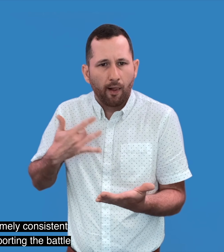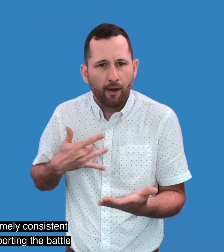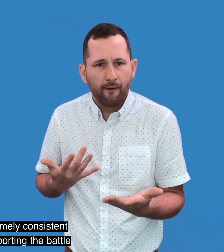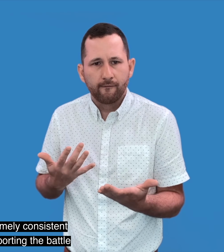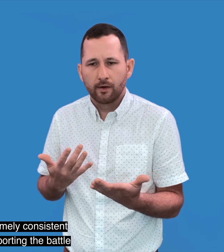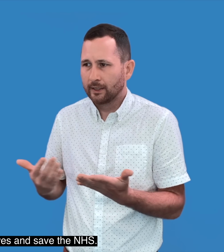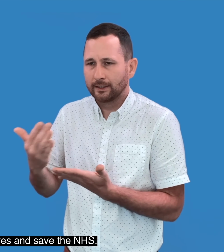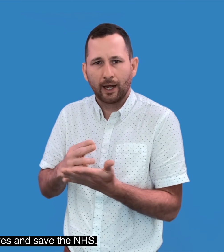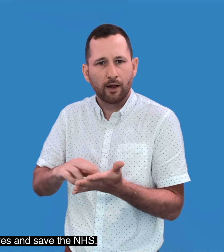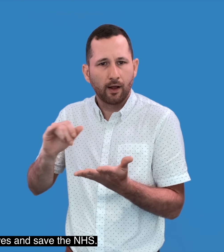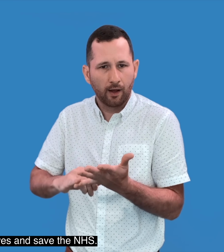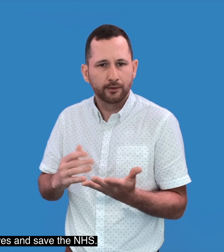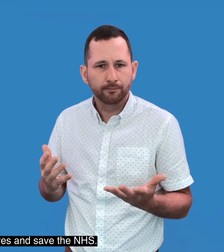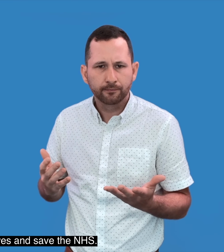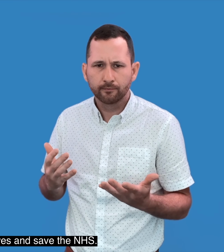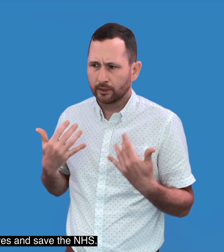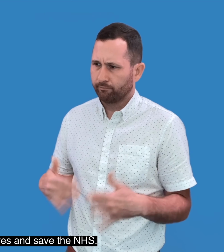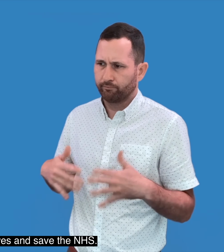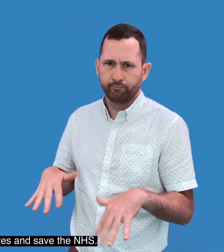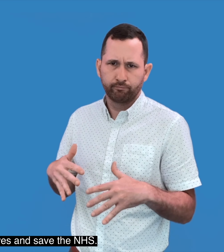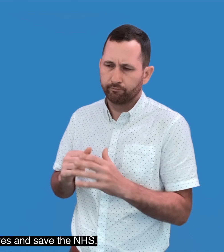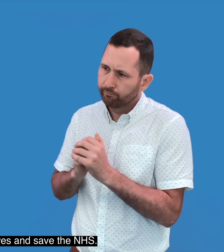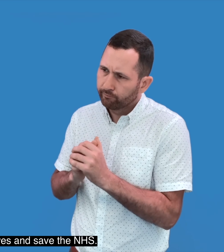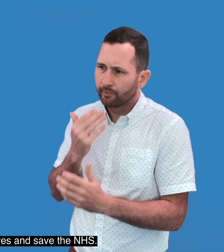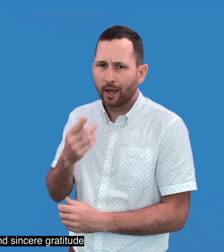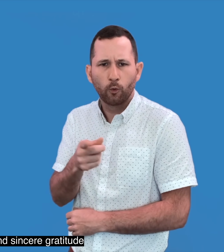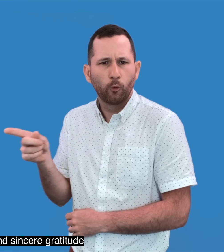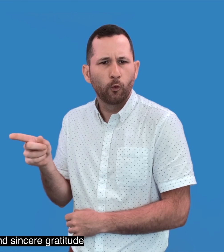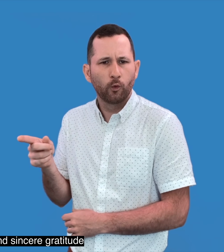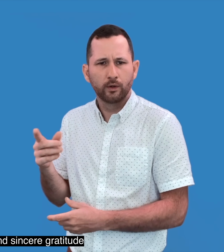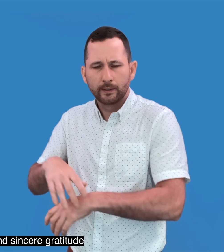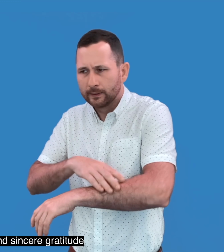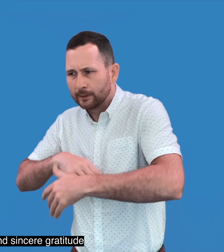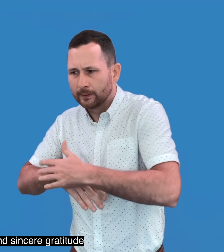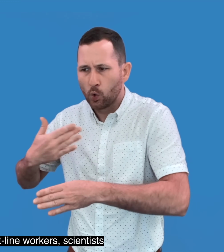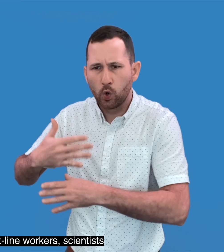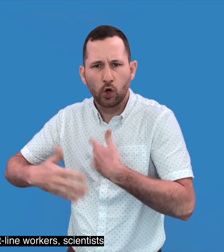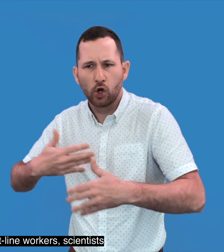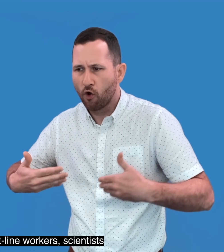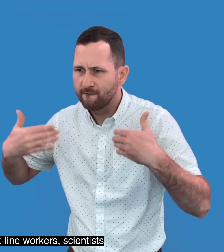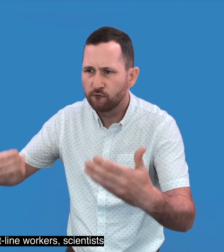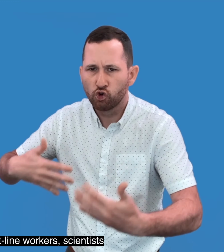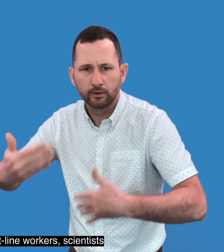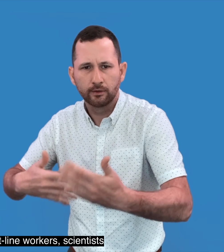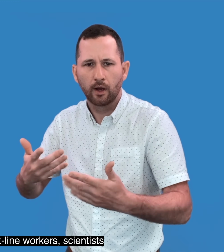supporting the battle to protect lives and save the NHS. We extend sincere gratitude to all our frontline workers,